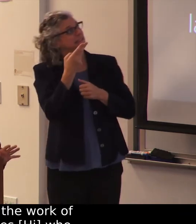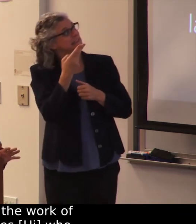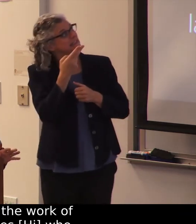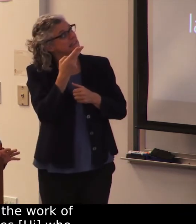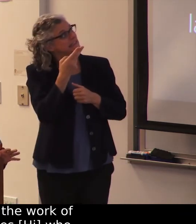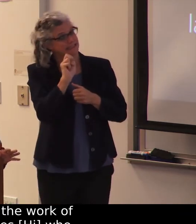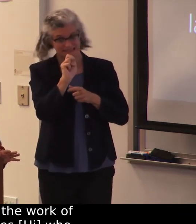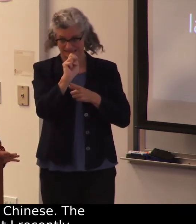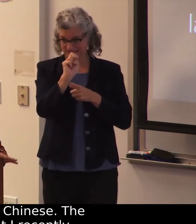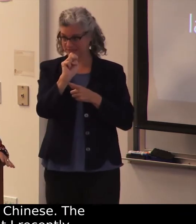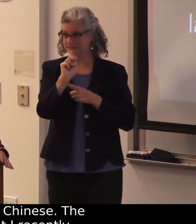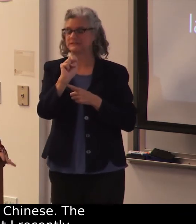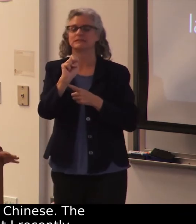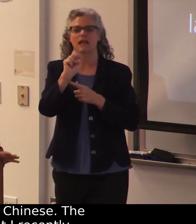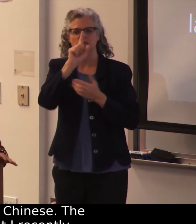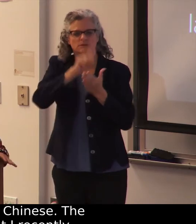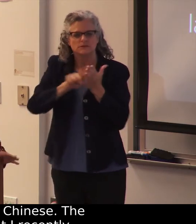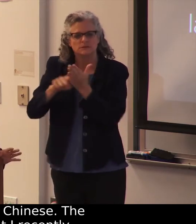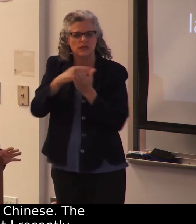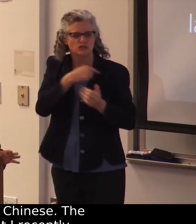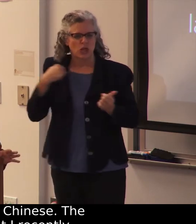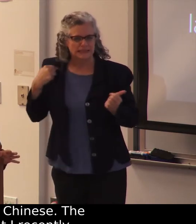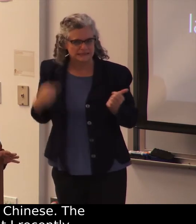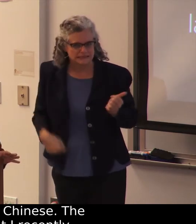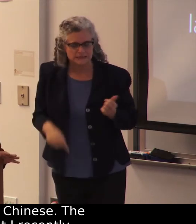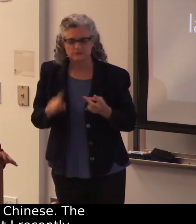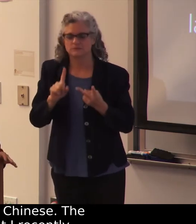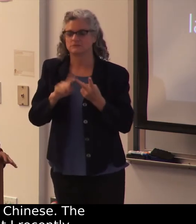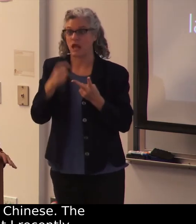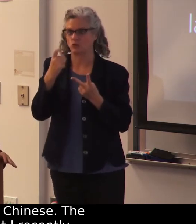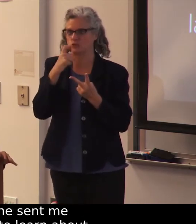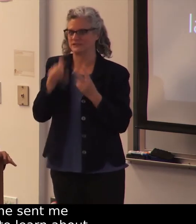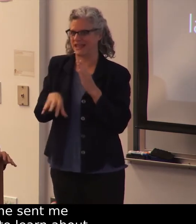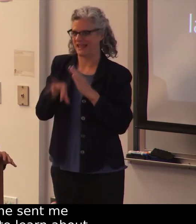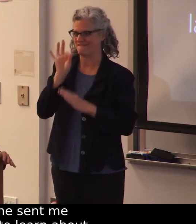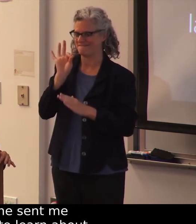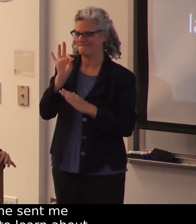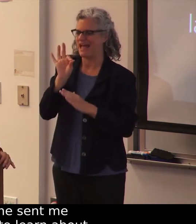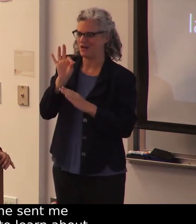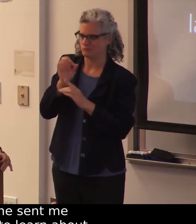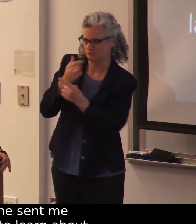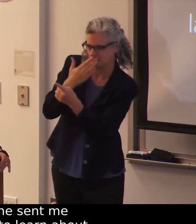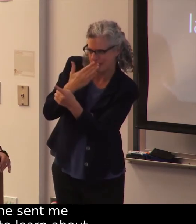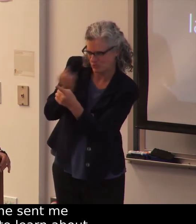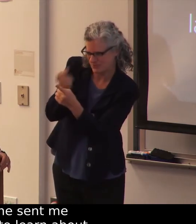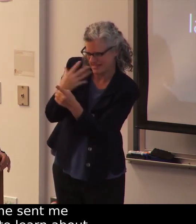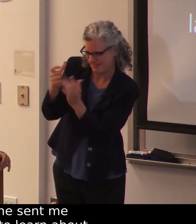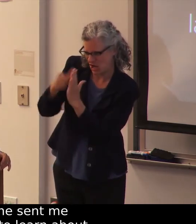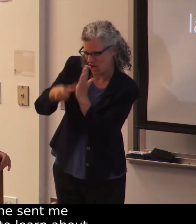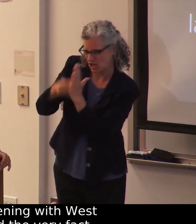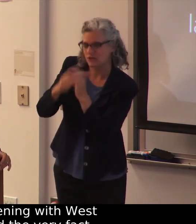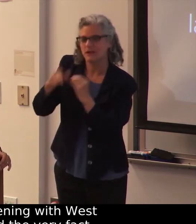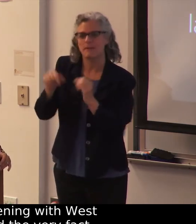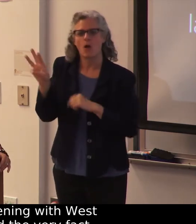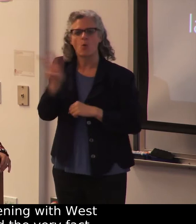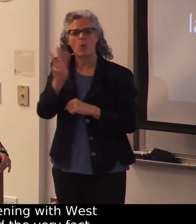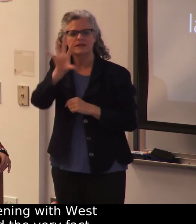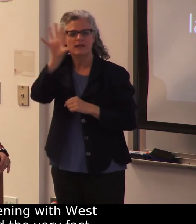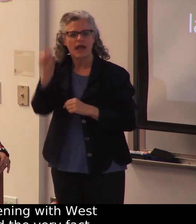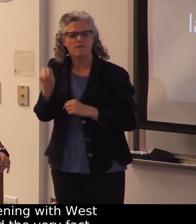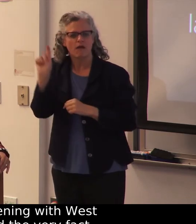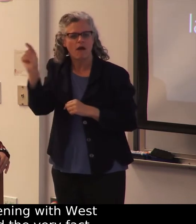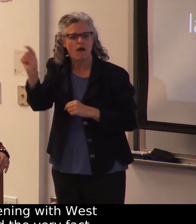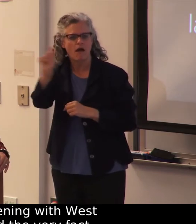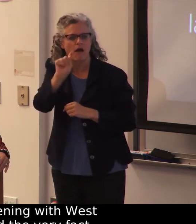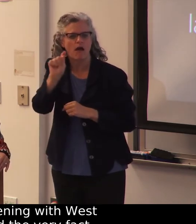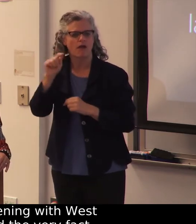done an enormous amount on Chinese, the work that I've recently just discovered because of Joy, she sent me this article to learn about the West Africans and what's happening with